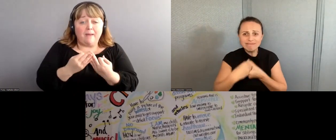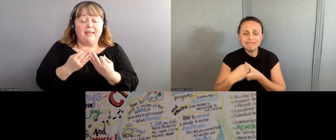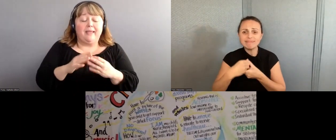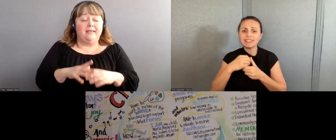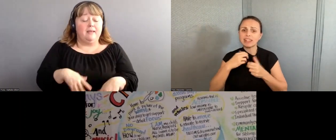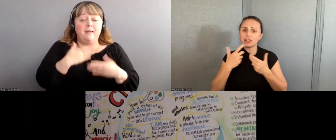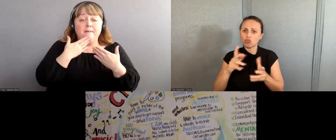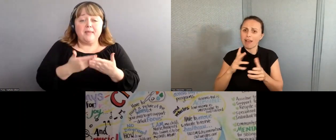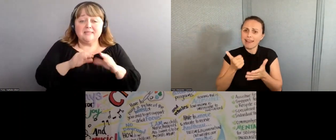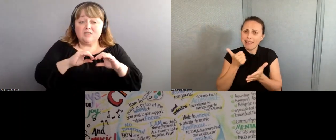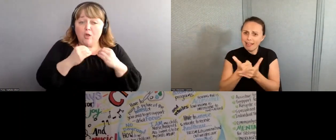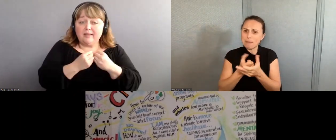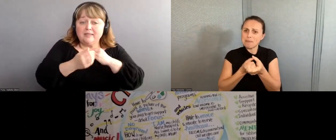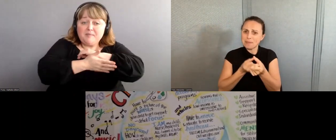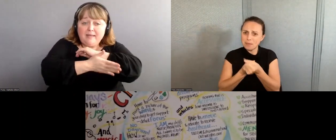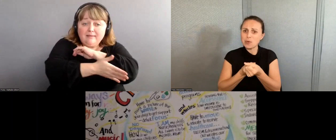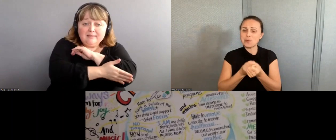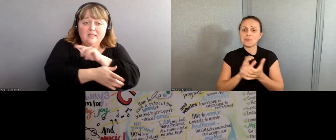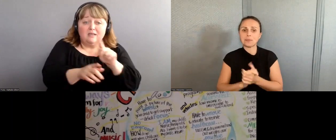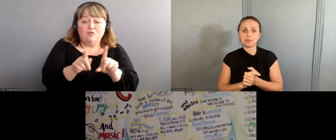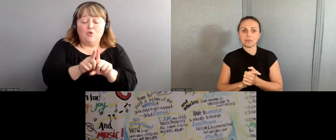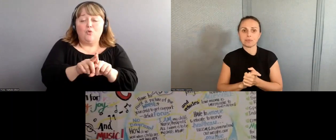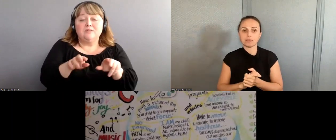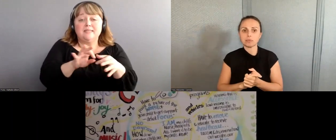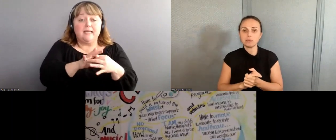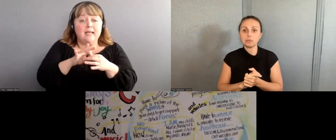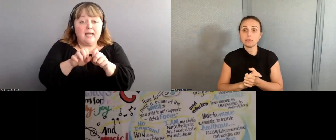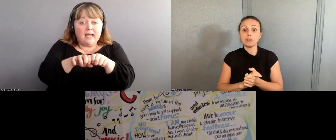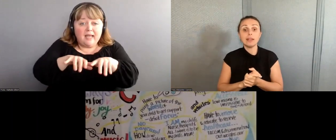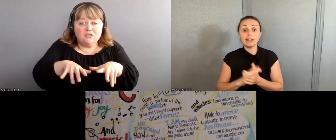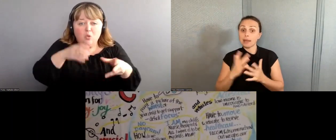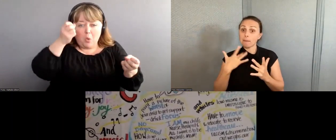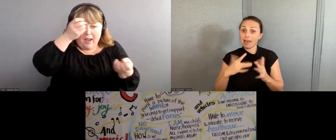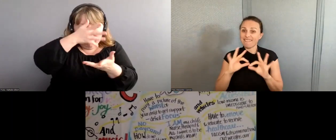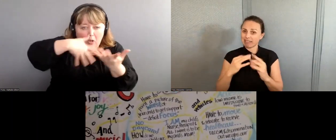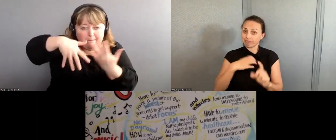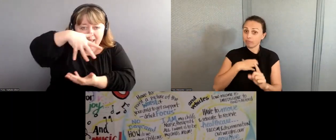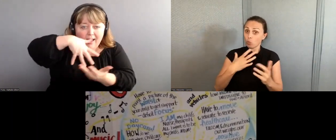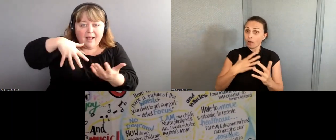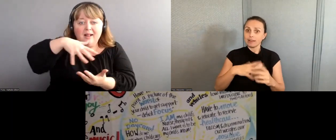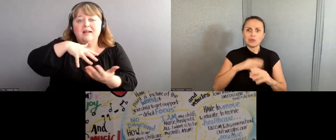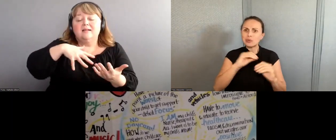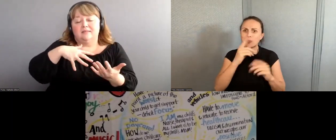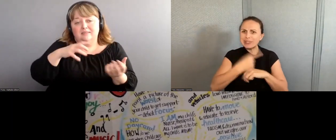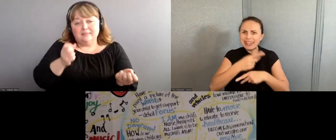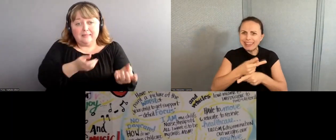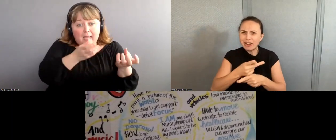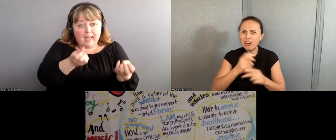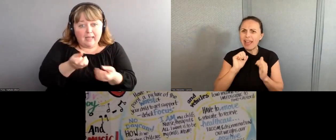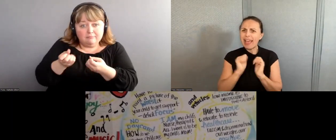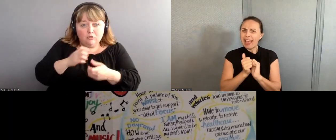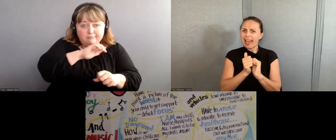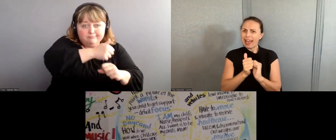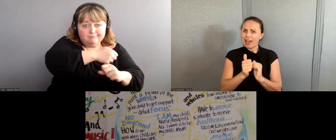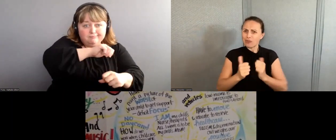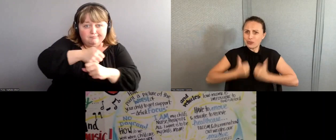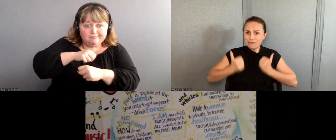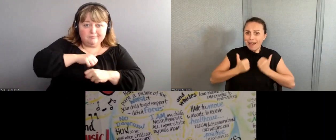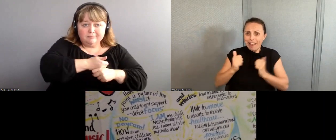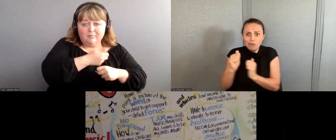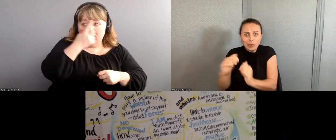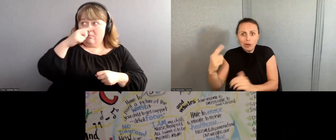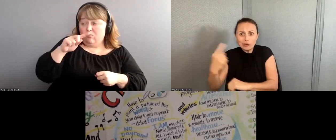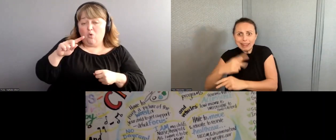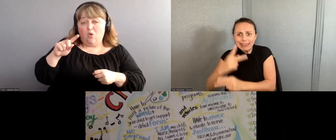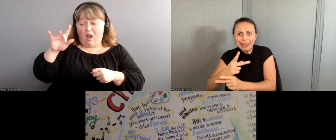fill gaps. So some of the things that came up in families is no daycare. How do we work and survive when daycares do